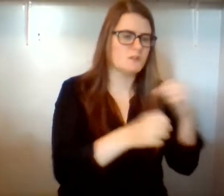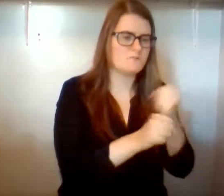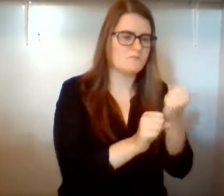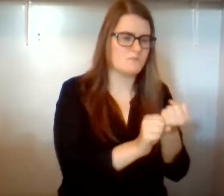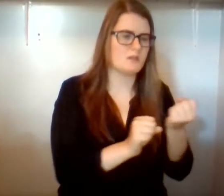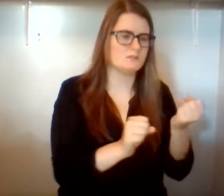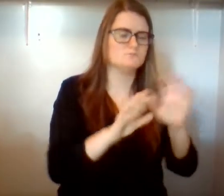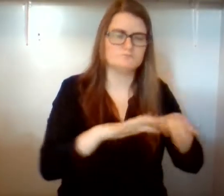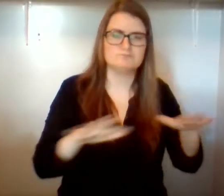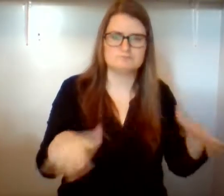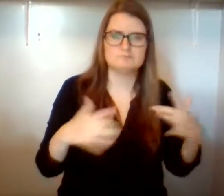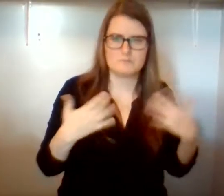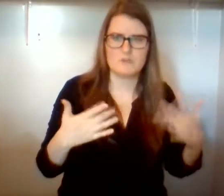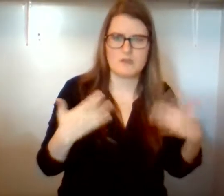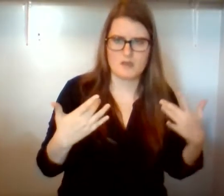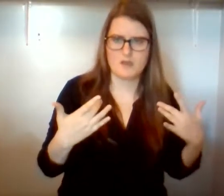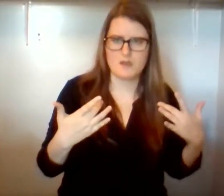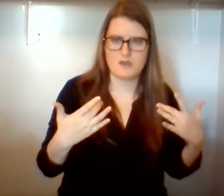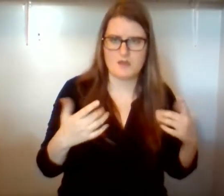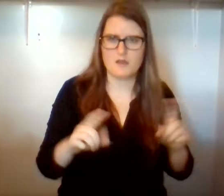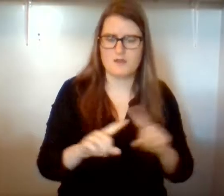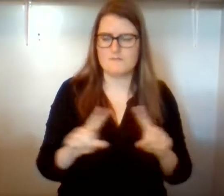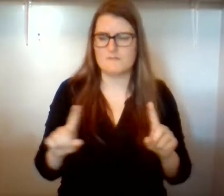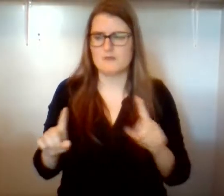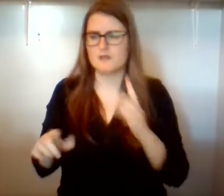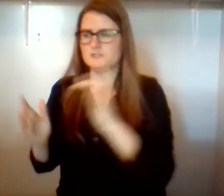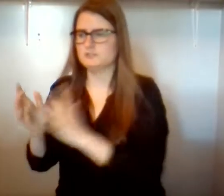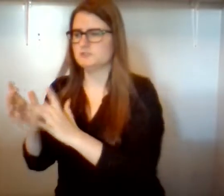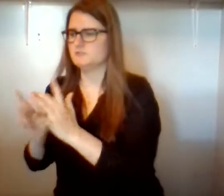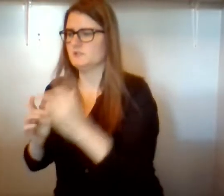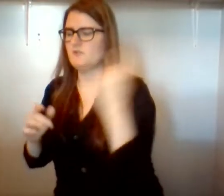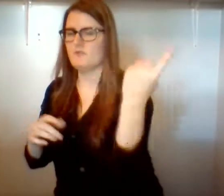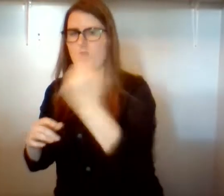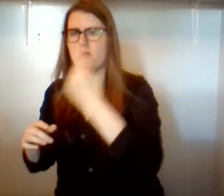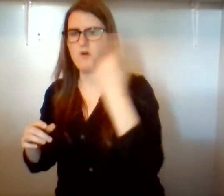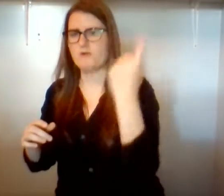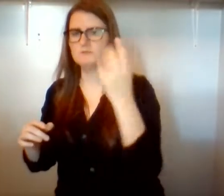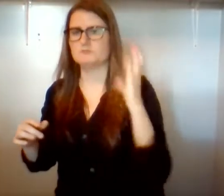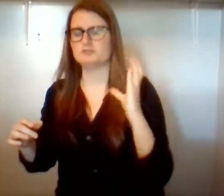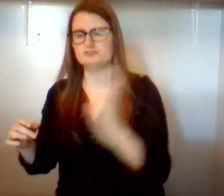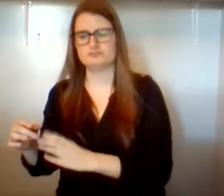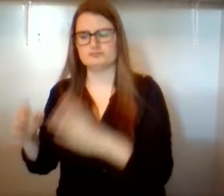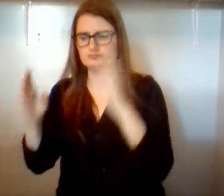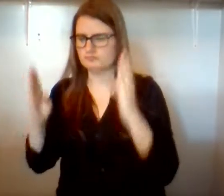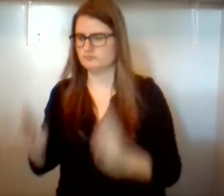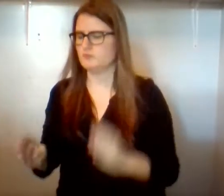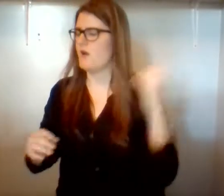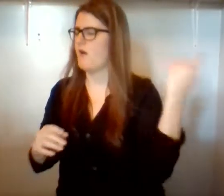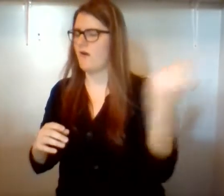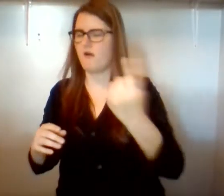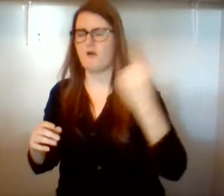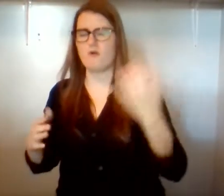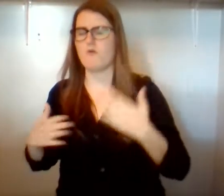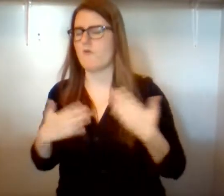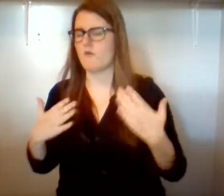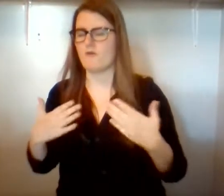this flaming Jesus. Santa Claus cannot solve our worst problem. And Jesus did solve our worst problem, our sin